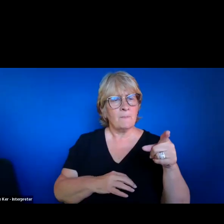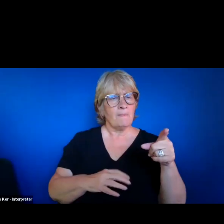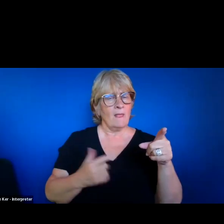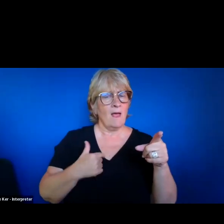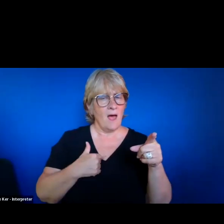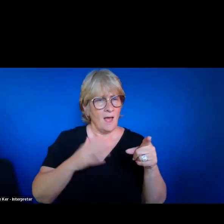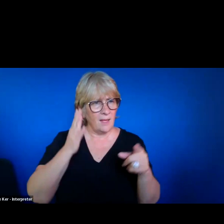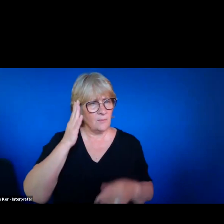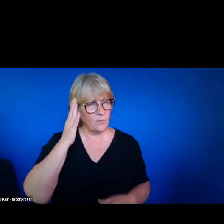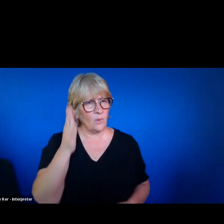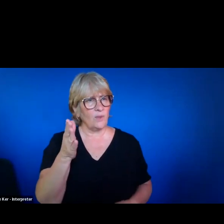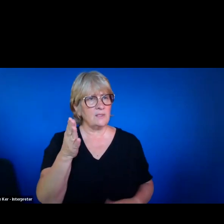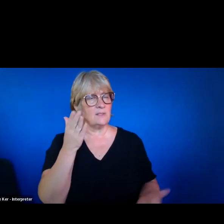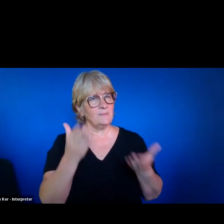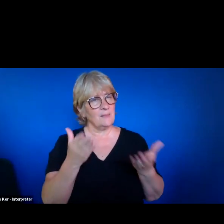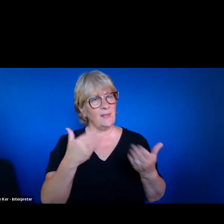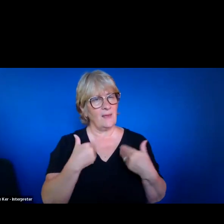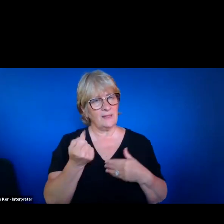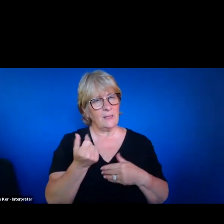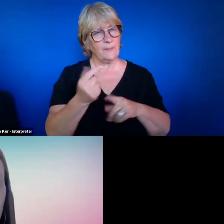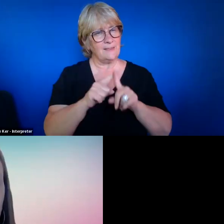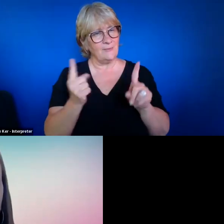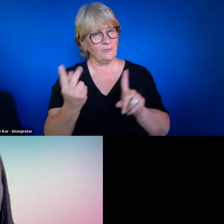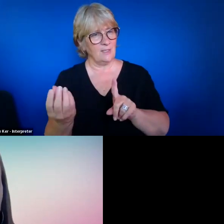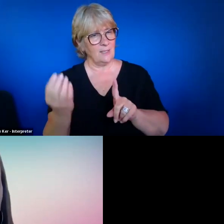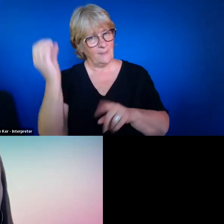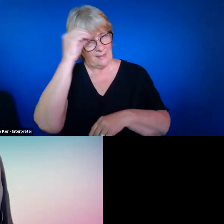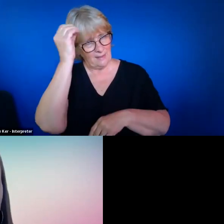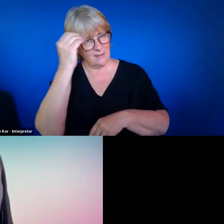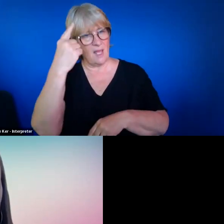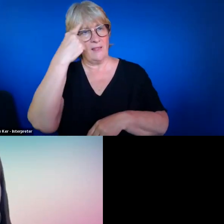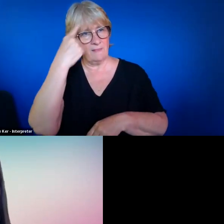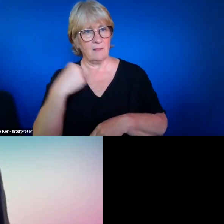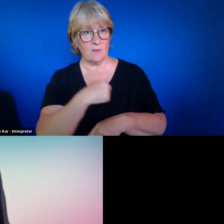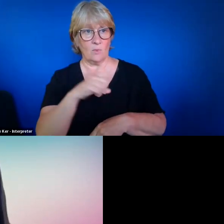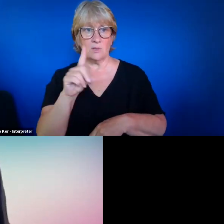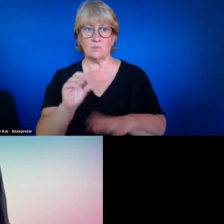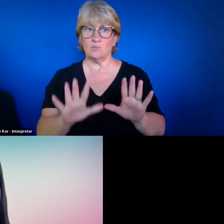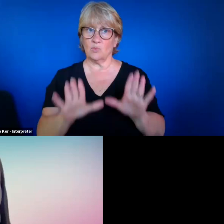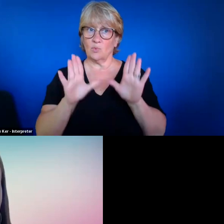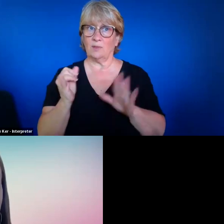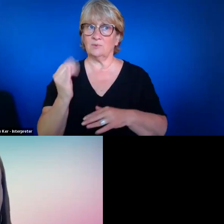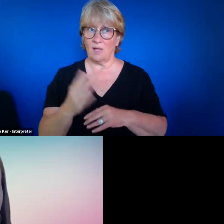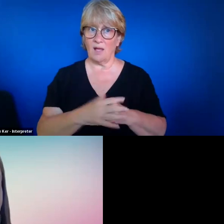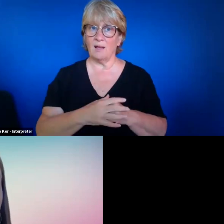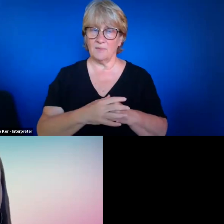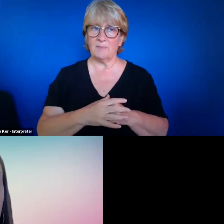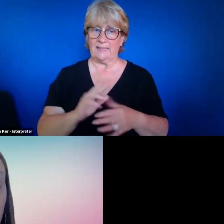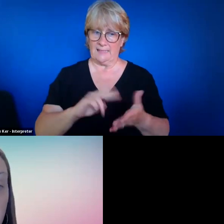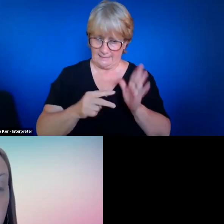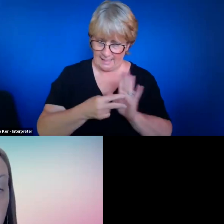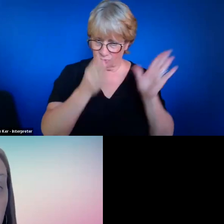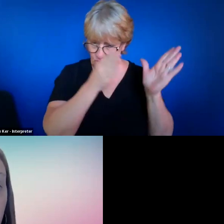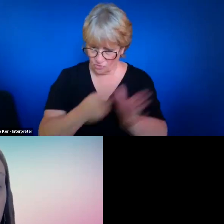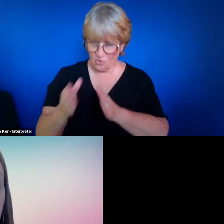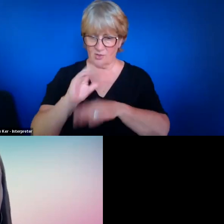I'm in a... maybe have slightly different opinions. I mean, I do think we do a great job of being intentional in how